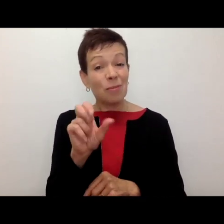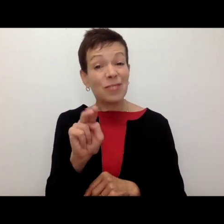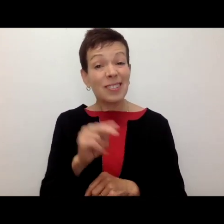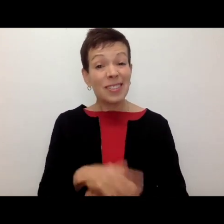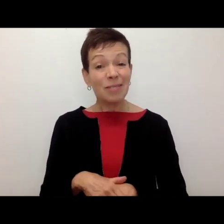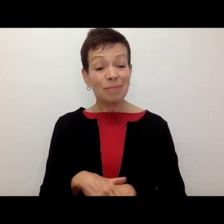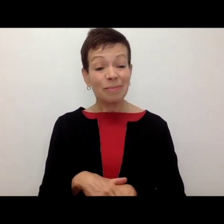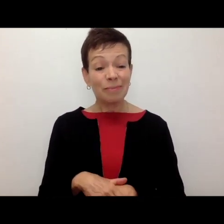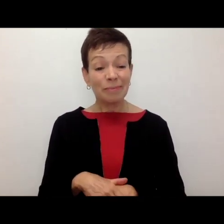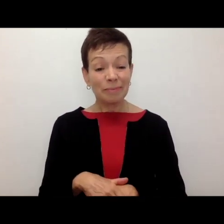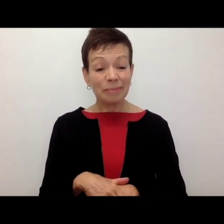that was Len.